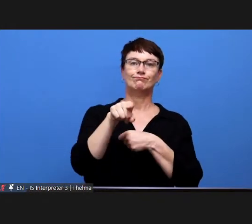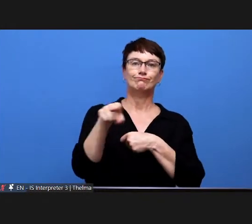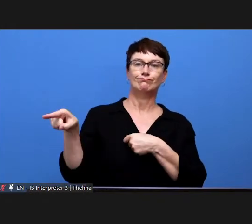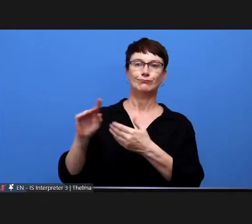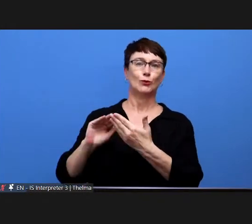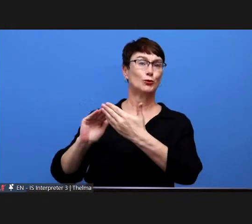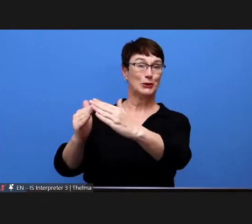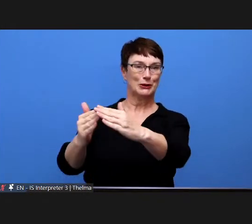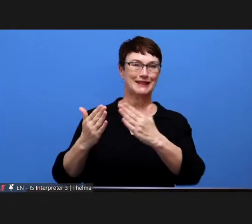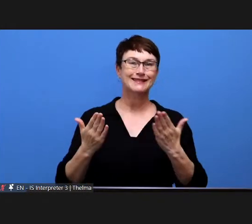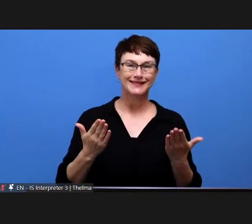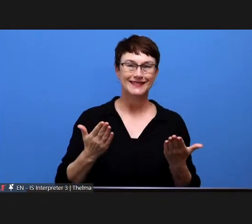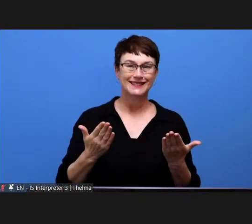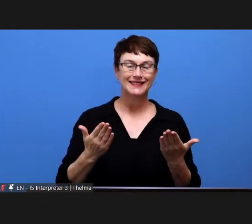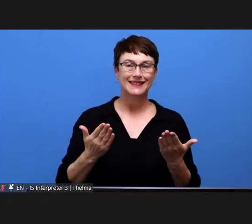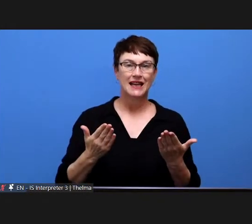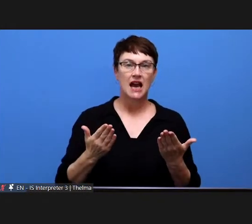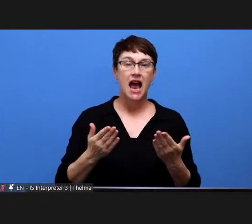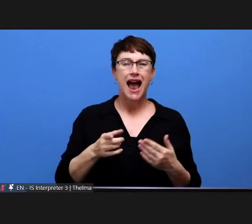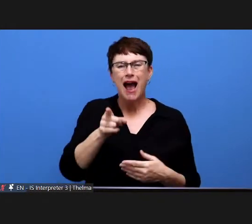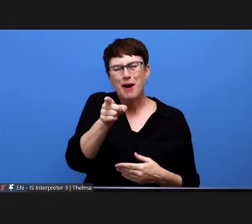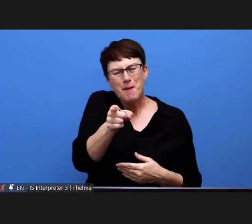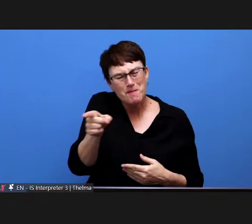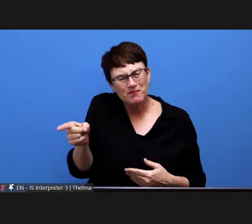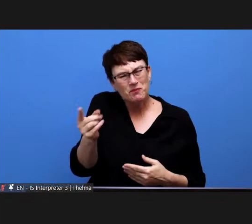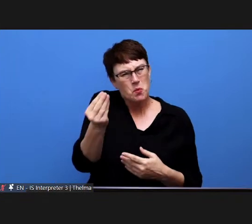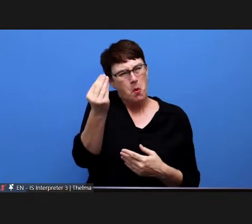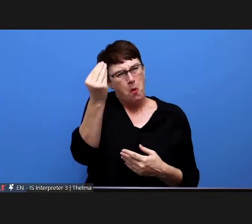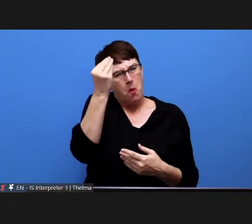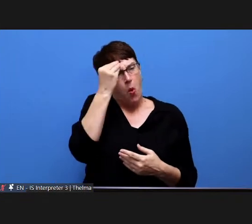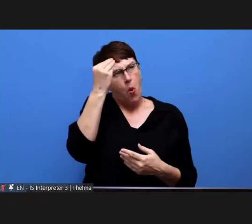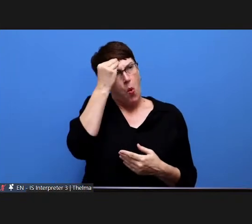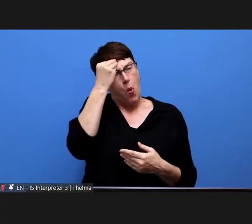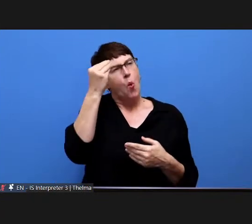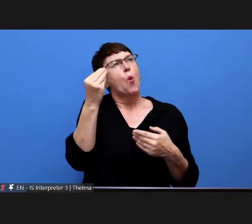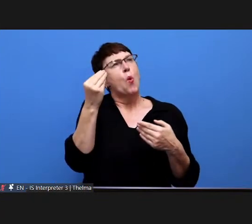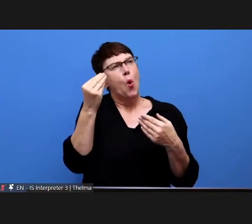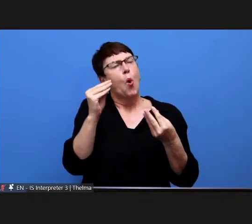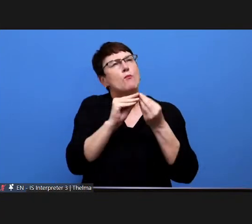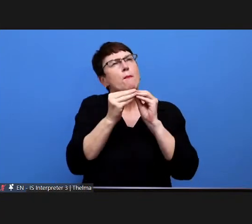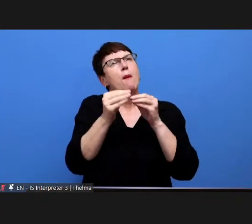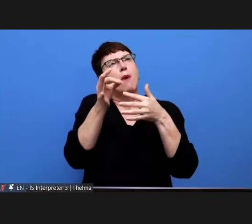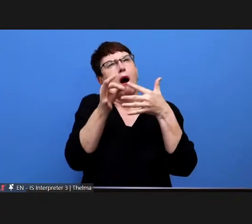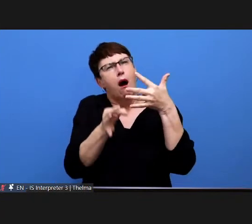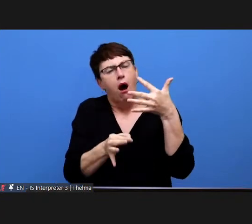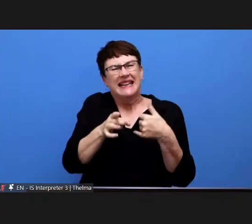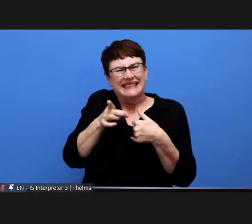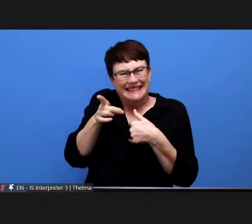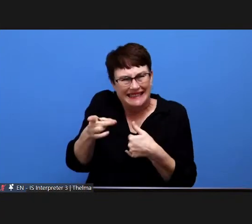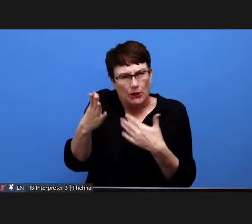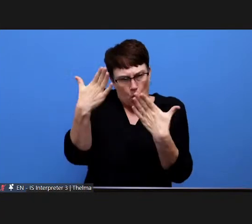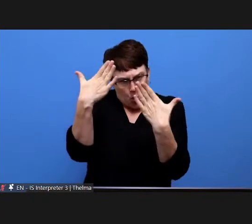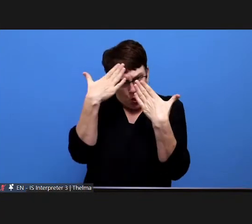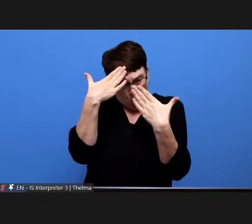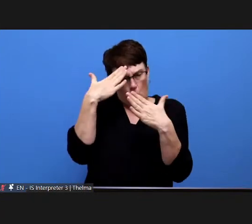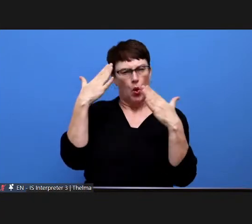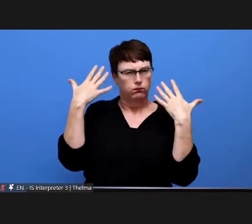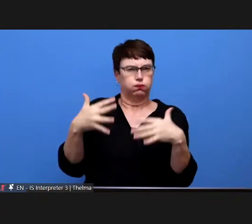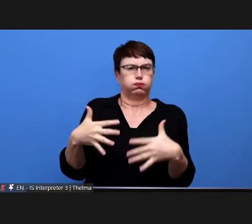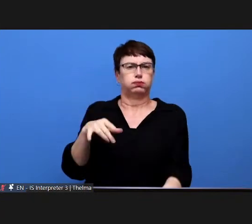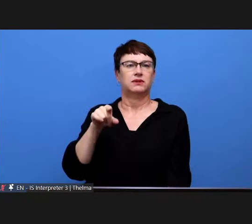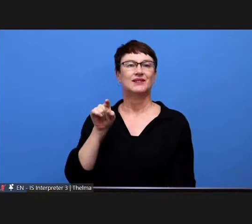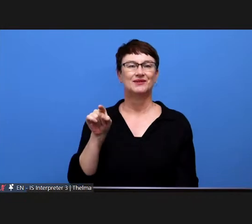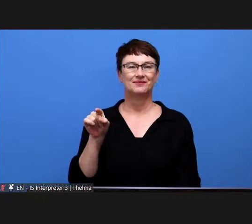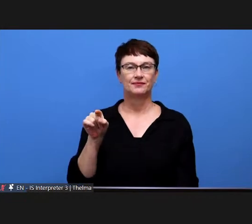within their communities. I listened to the speakers, and they mentioned the issue of data being